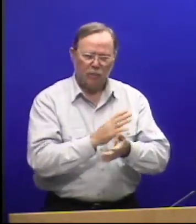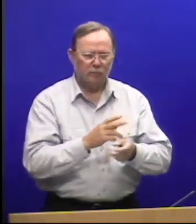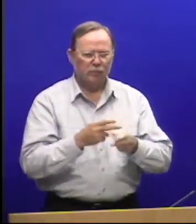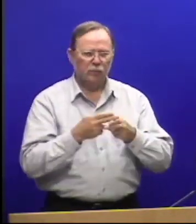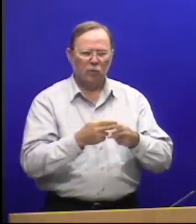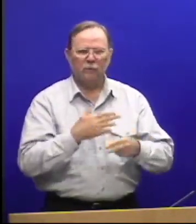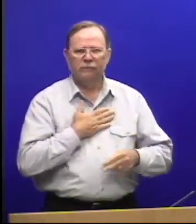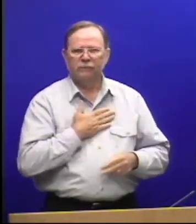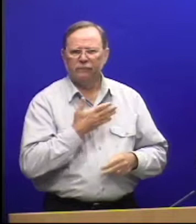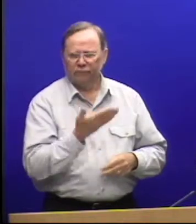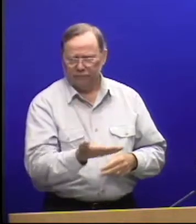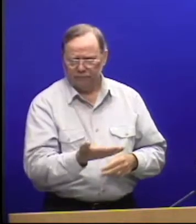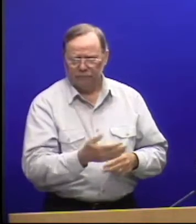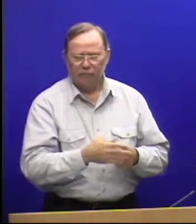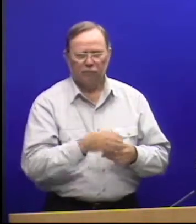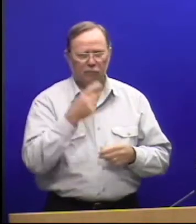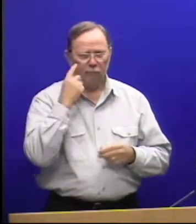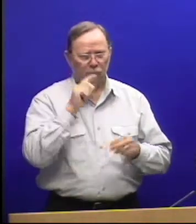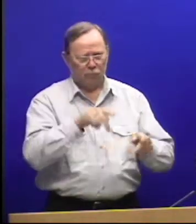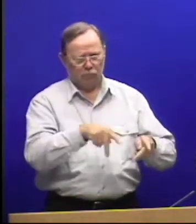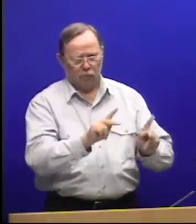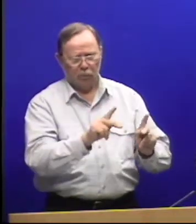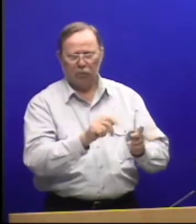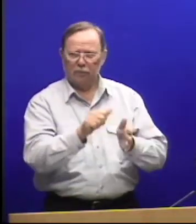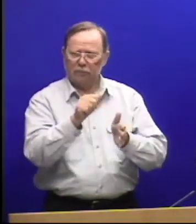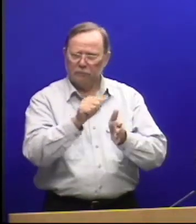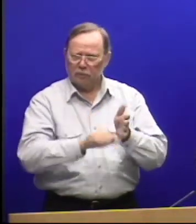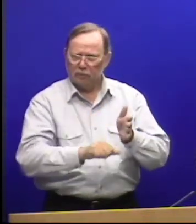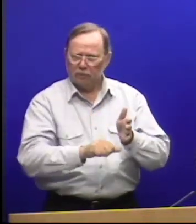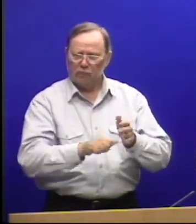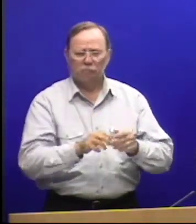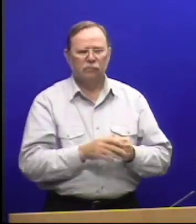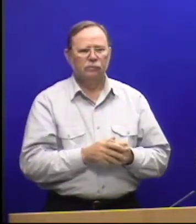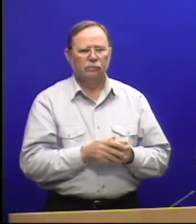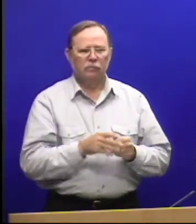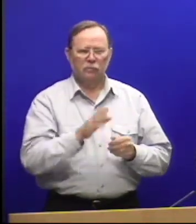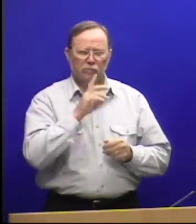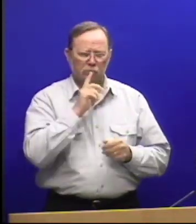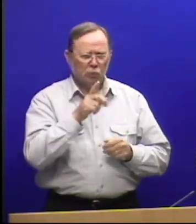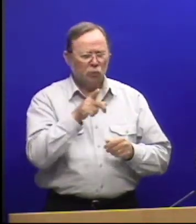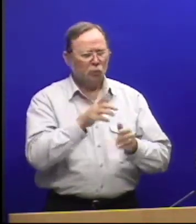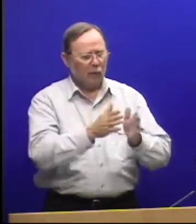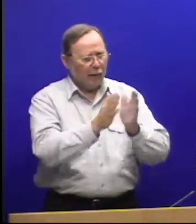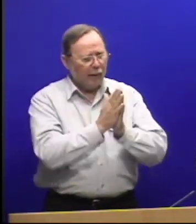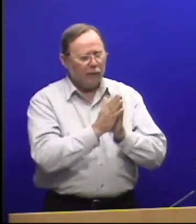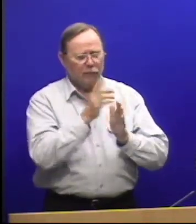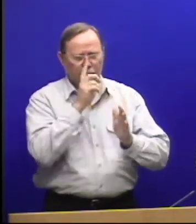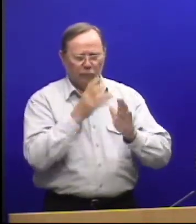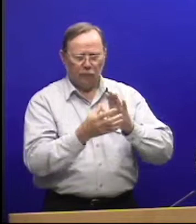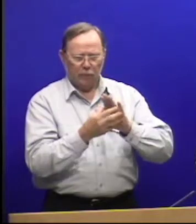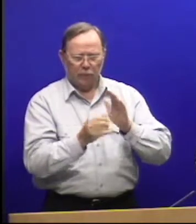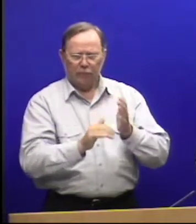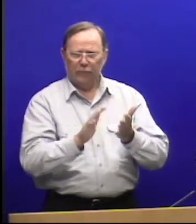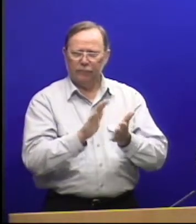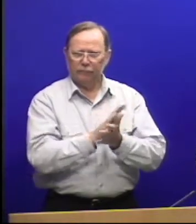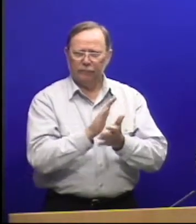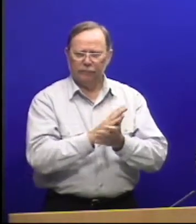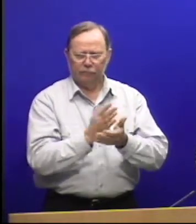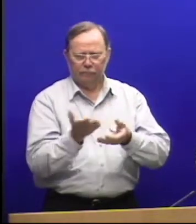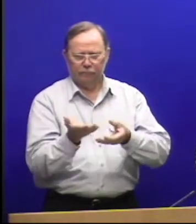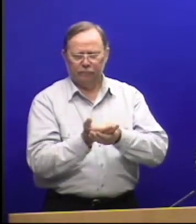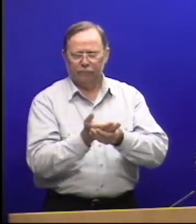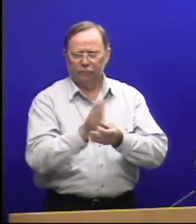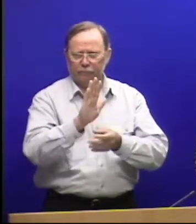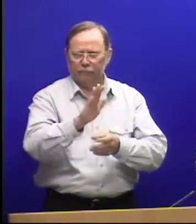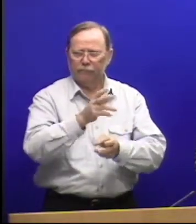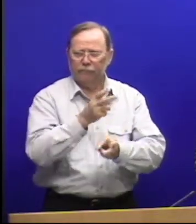consent for the procedure or for the operation. Be sure to ask a copy of this for your records and be